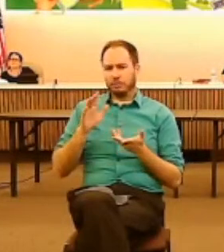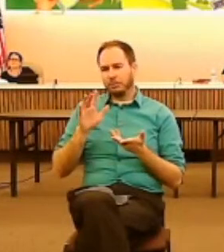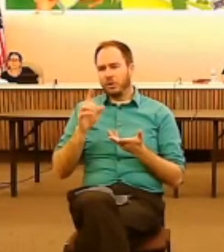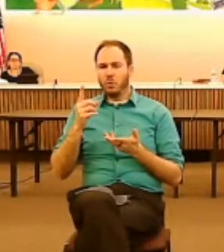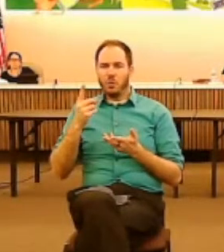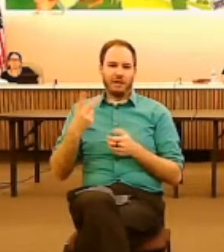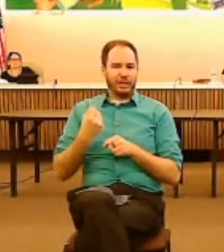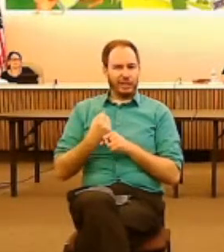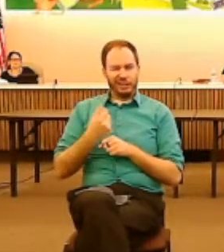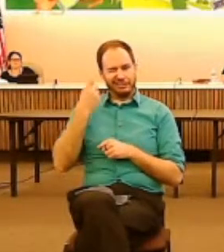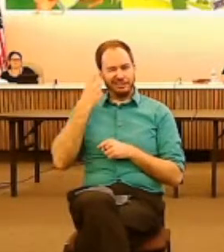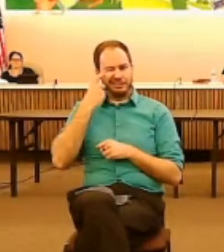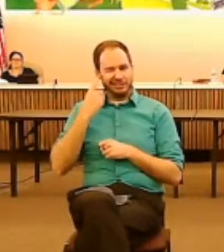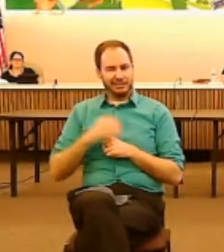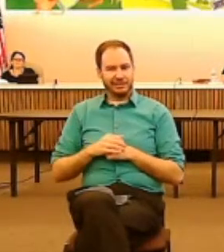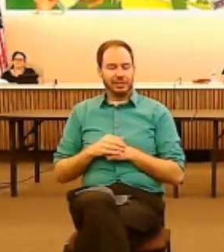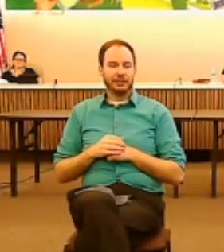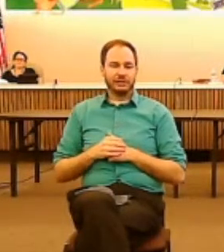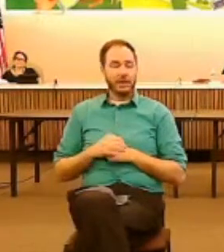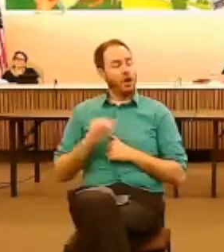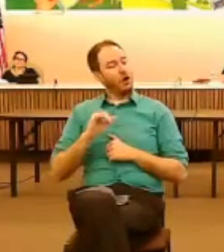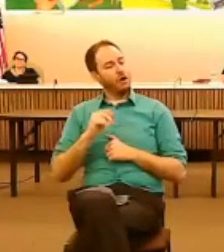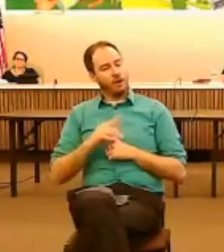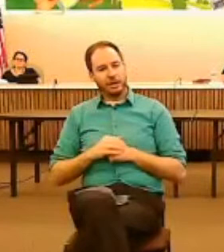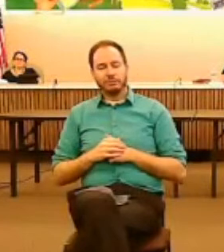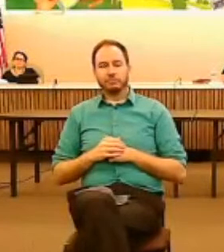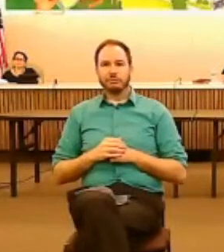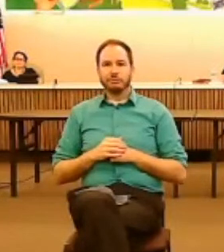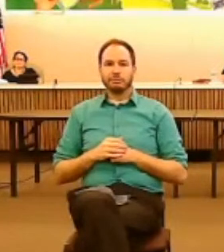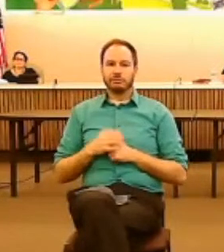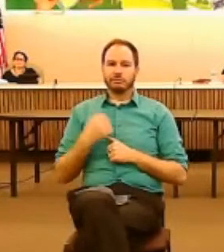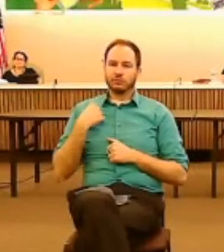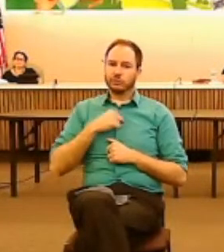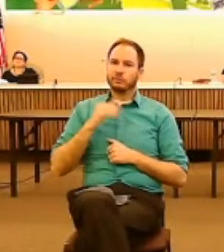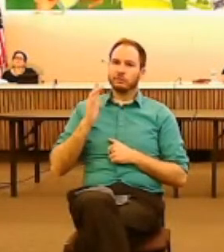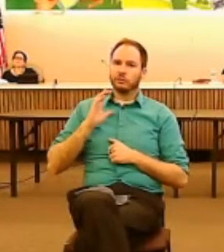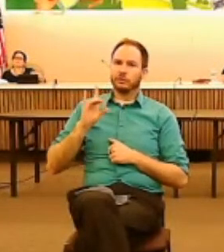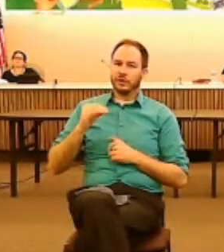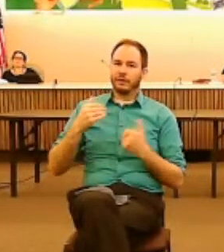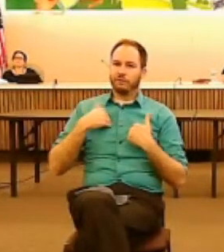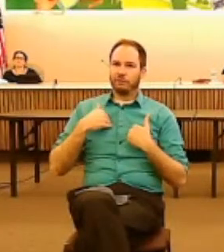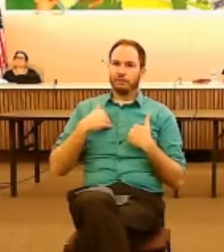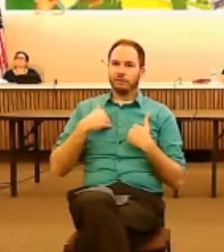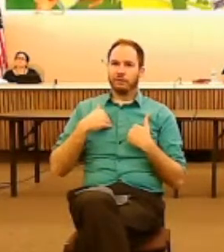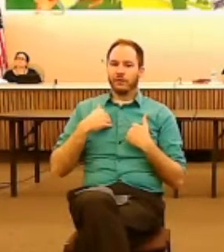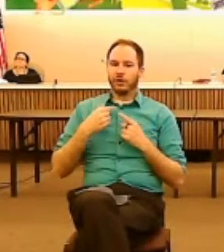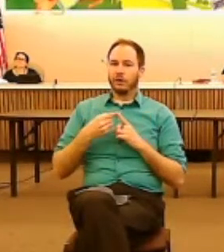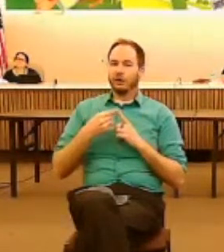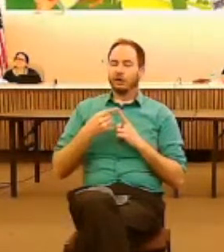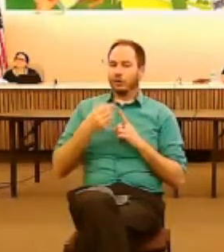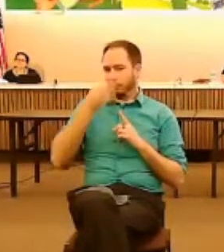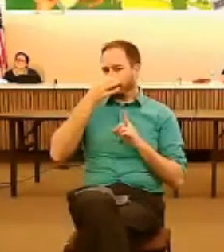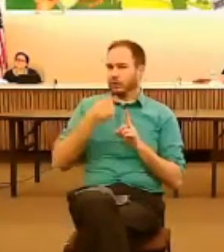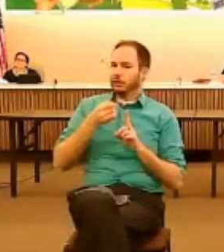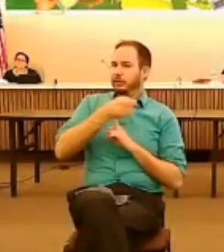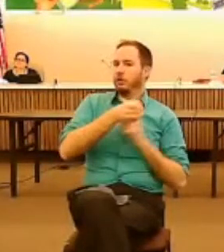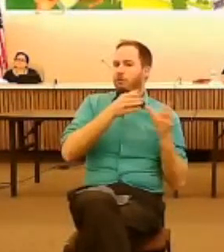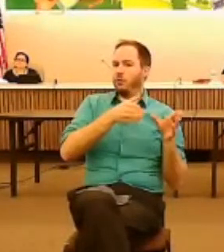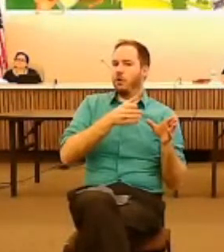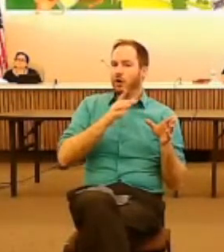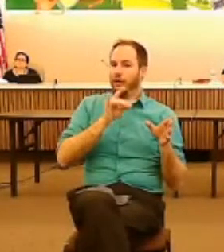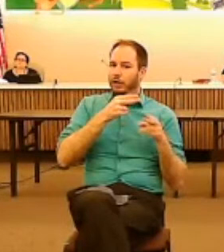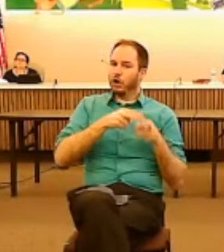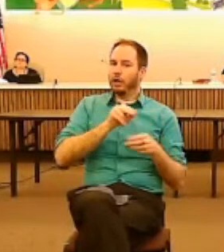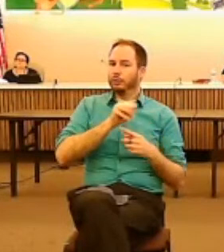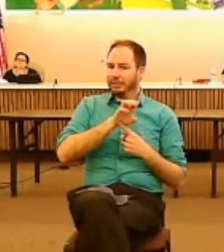1.5 years. Oh, But yeah, so okay. it's pretty recent. Mm-hmm. But we did have another grocery store down the road from there. It was also